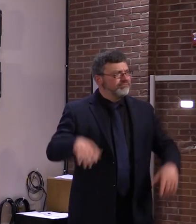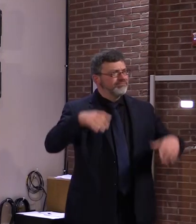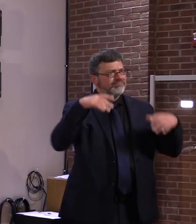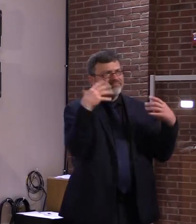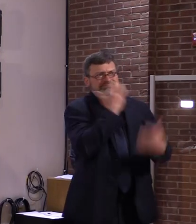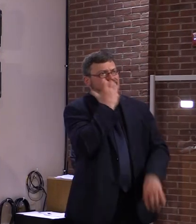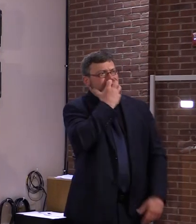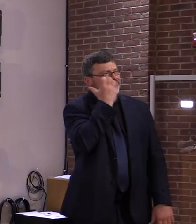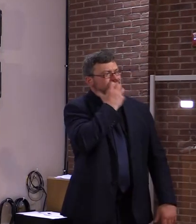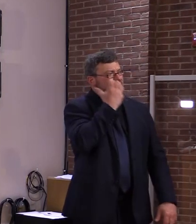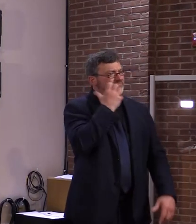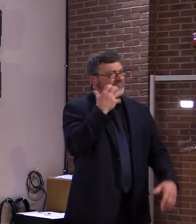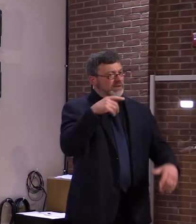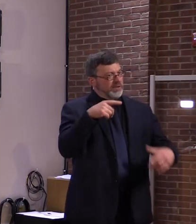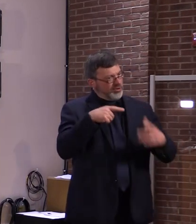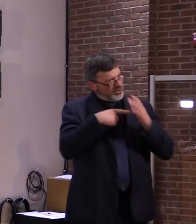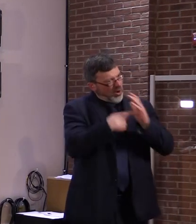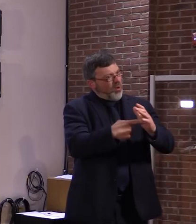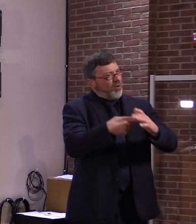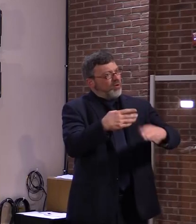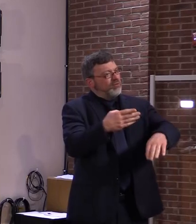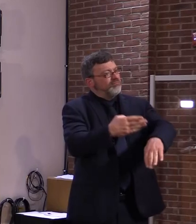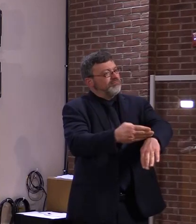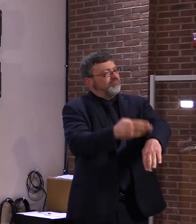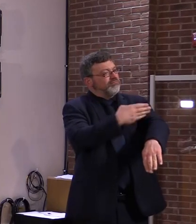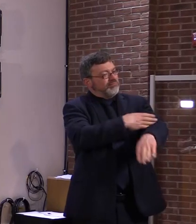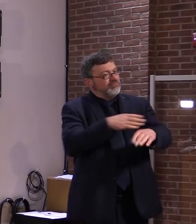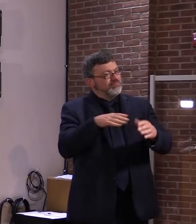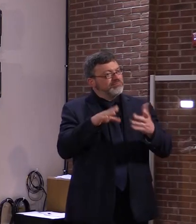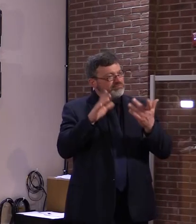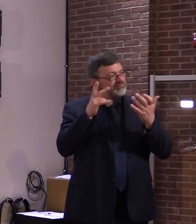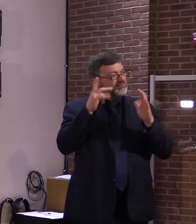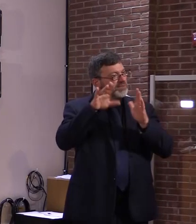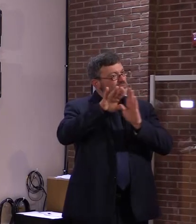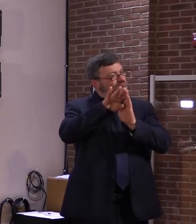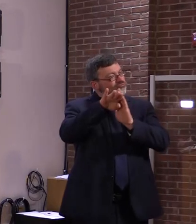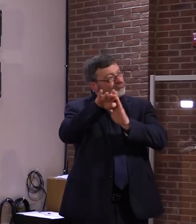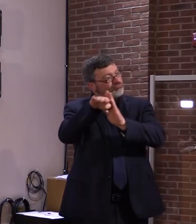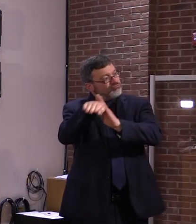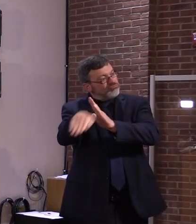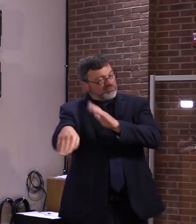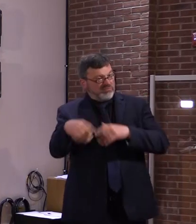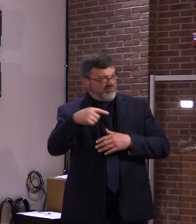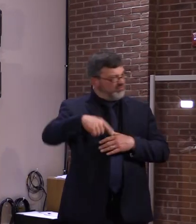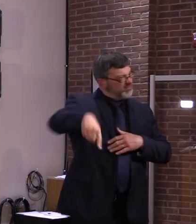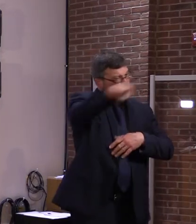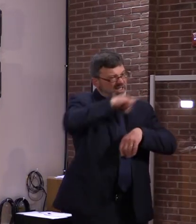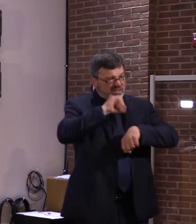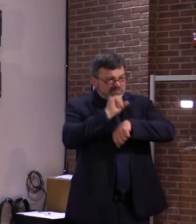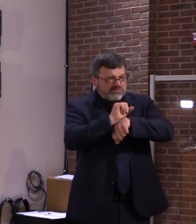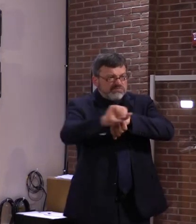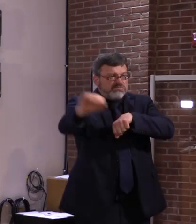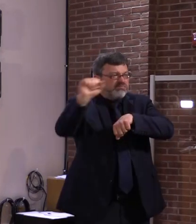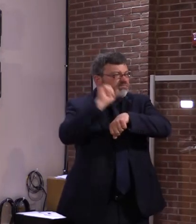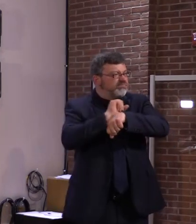progress. We've all worked through this pandemic to prevent the spread of the virus, wearing masks, keeping our